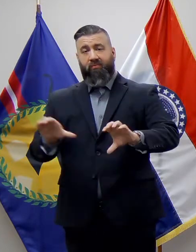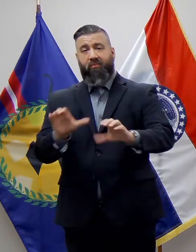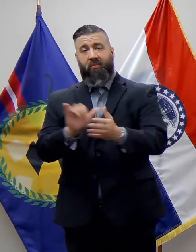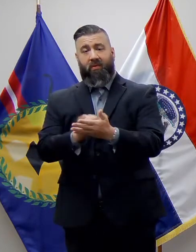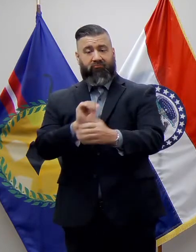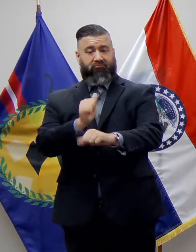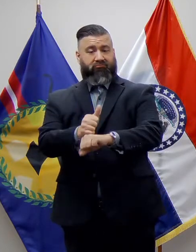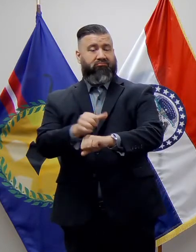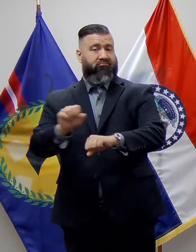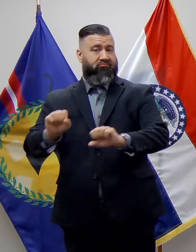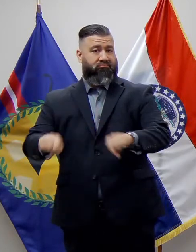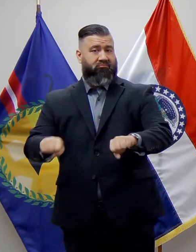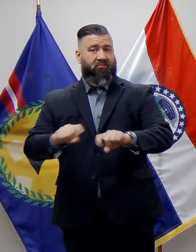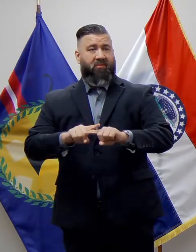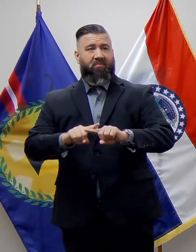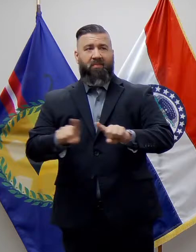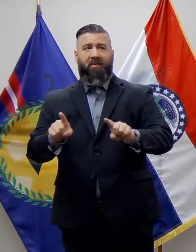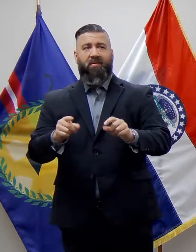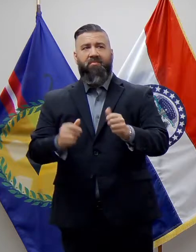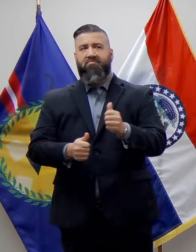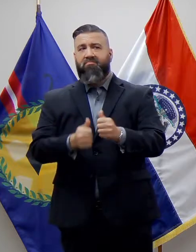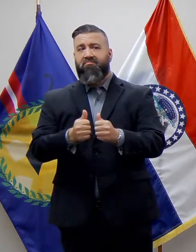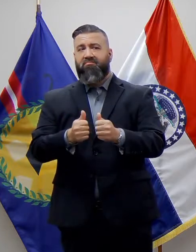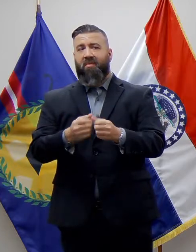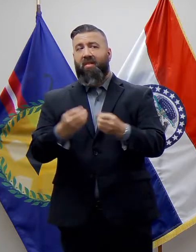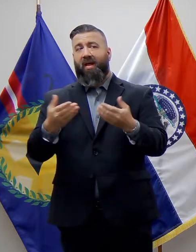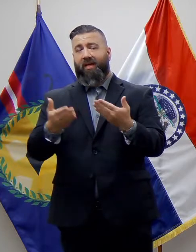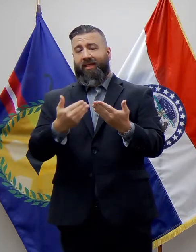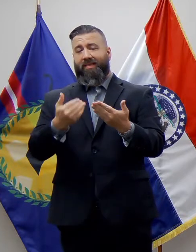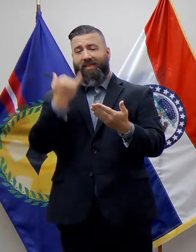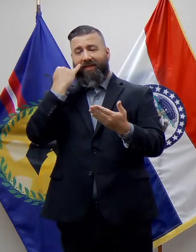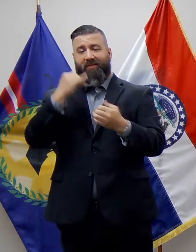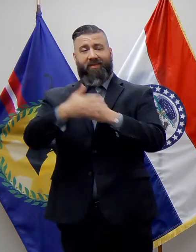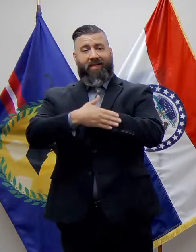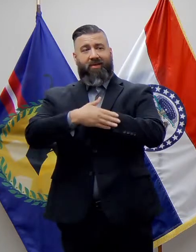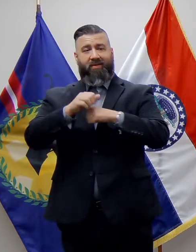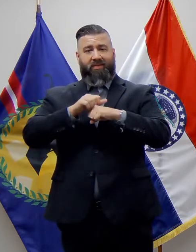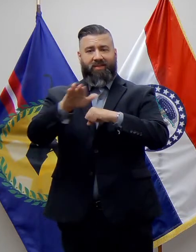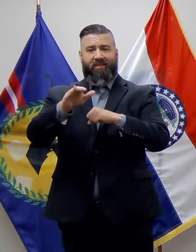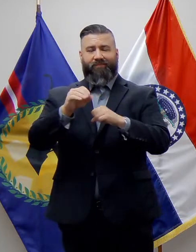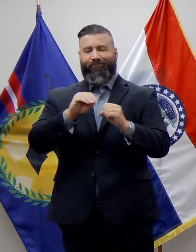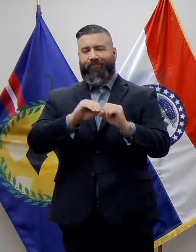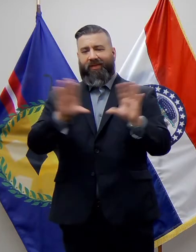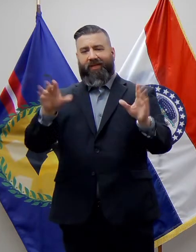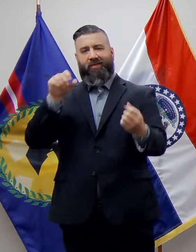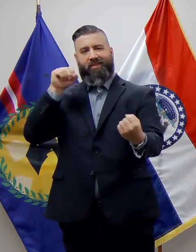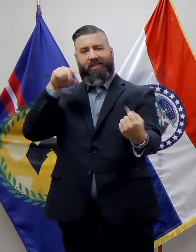mask mandates. It's much easier for them when the county sends a clear signal.